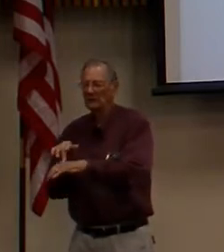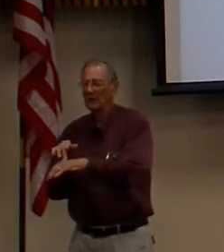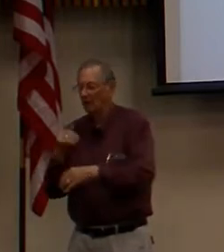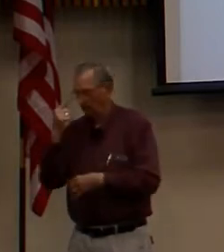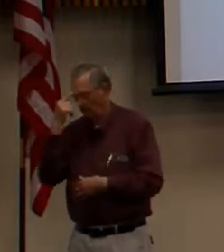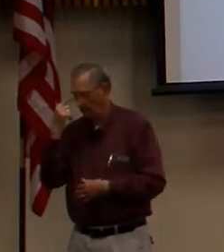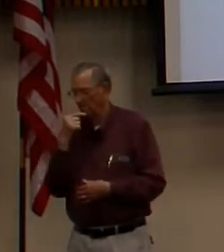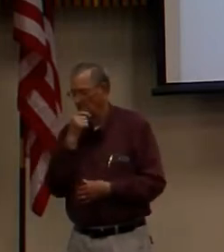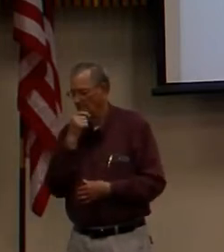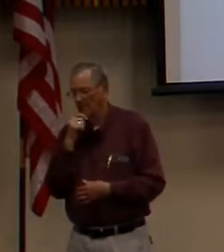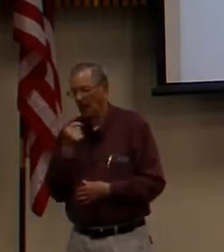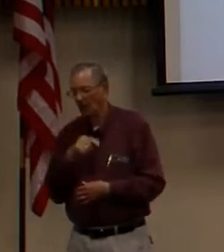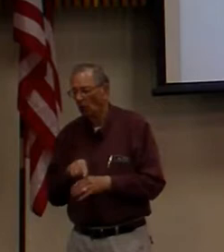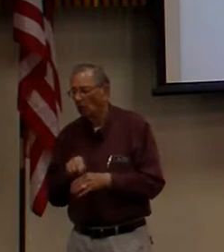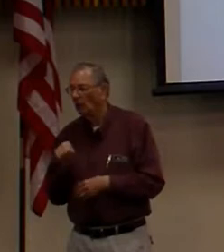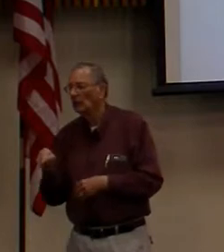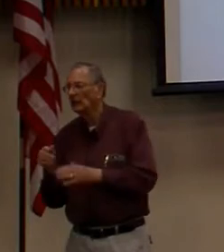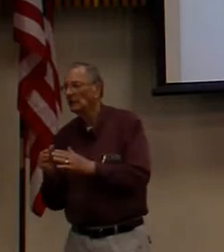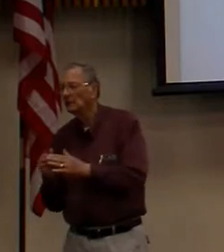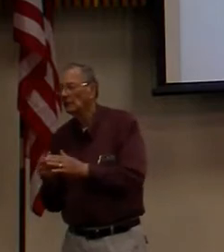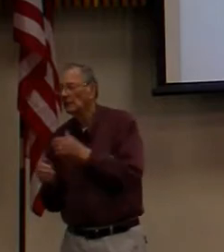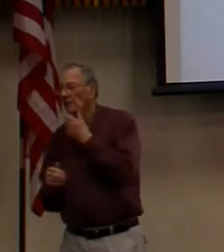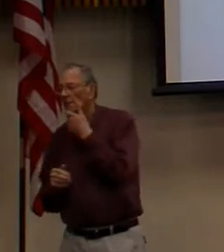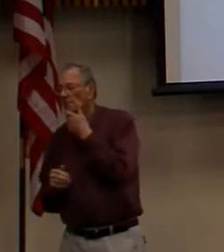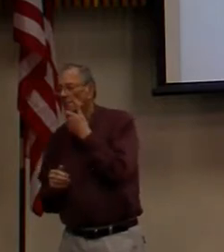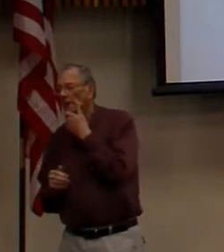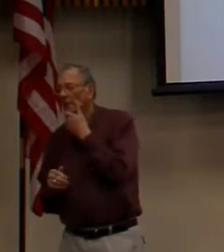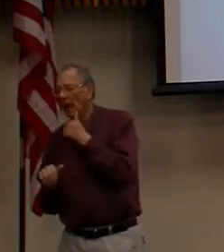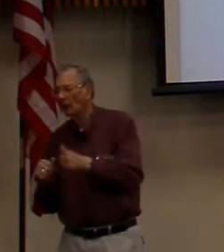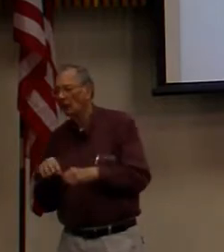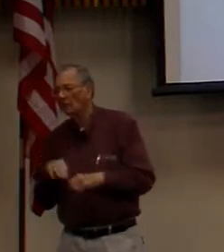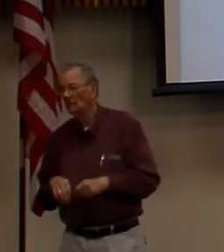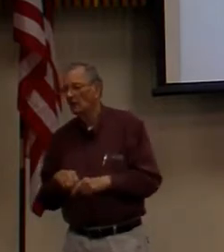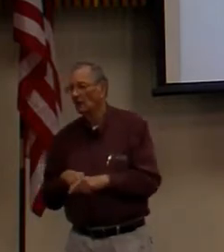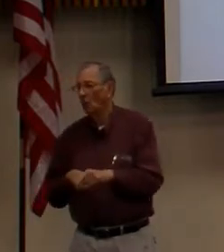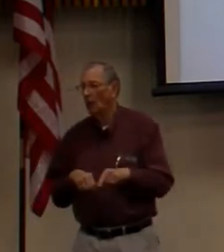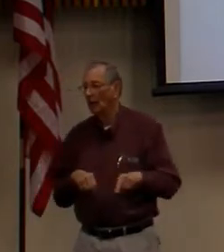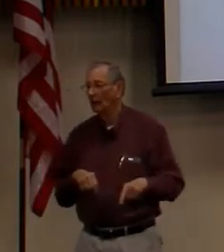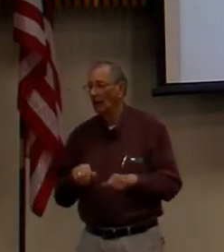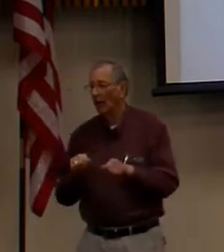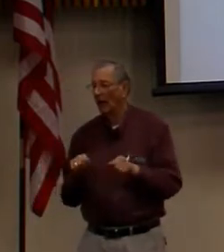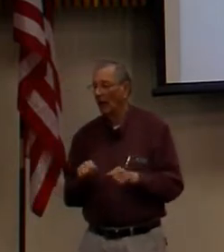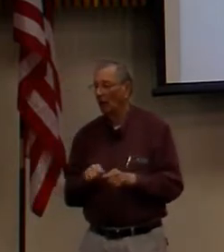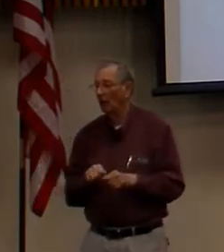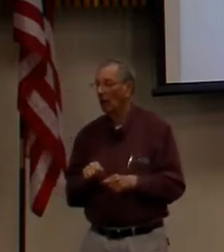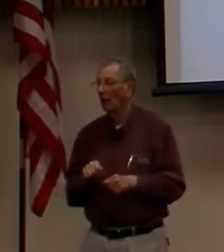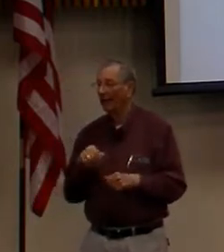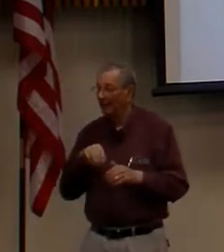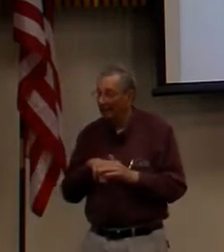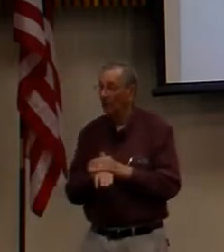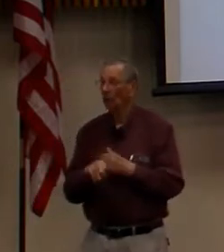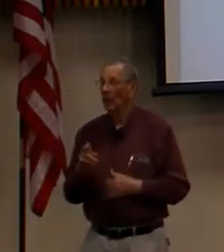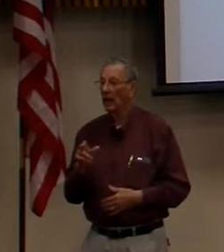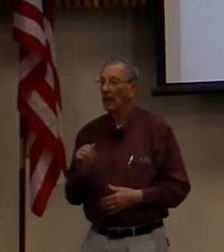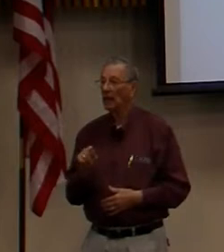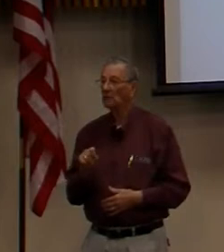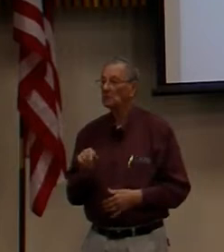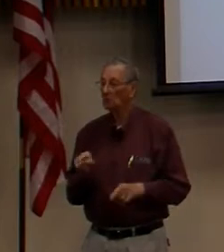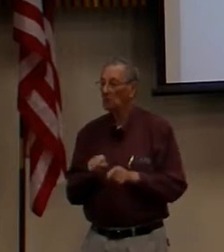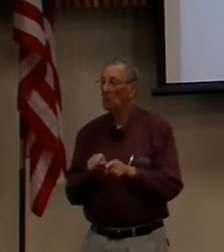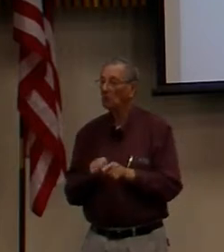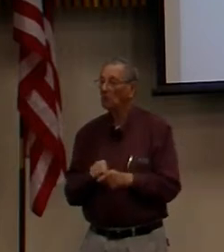thinking not only of the outreach within the city, but how it can benefit the rest of that area and even into Haiti as